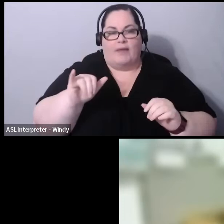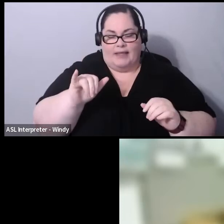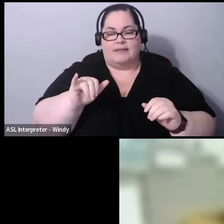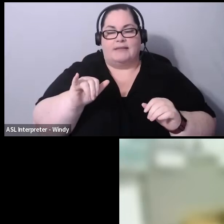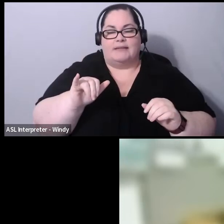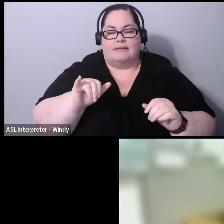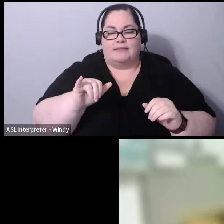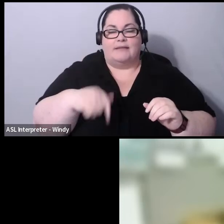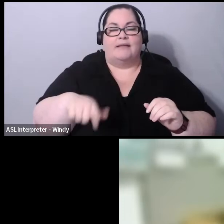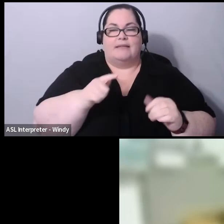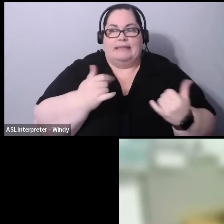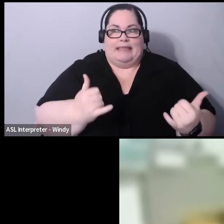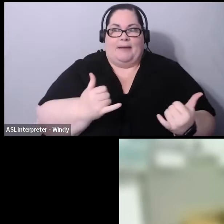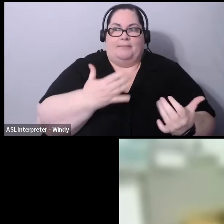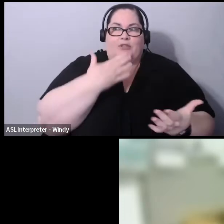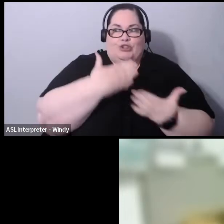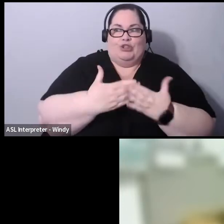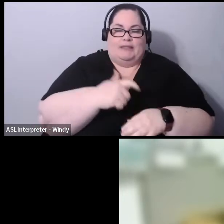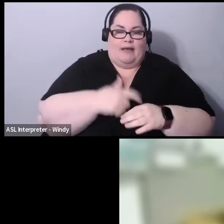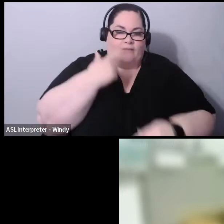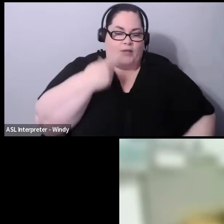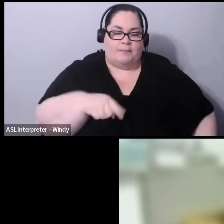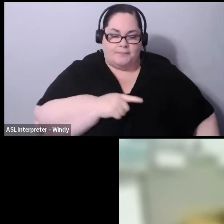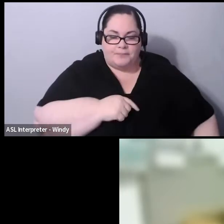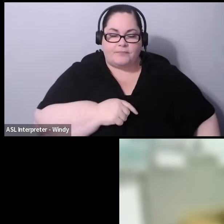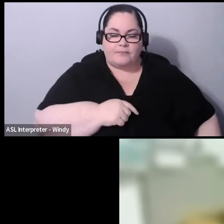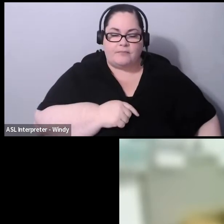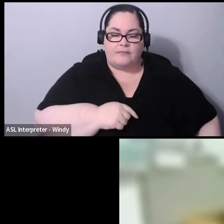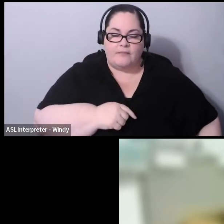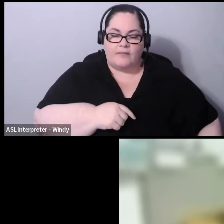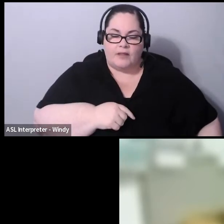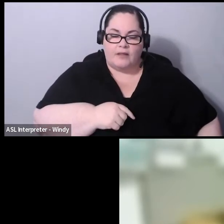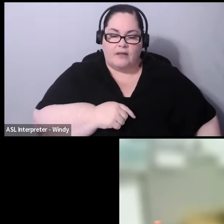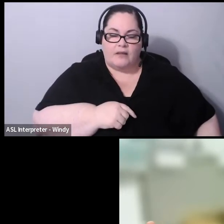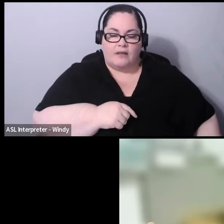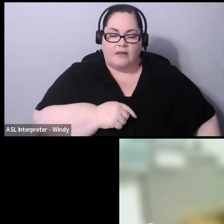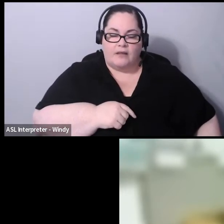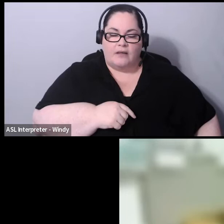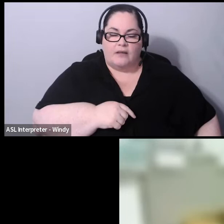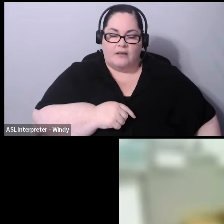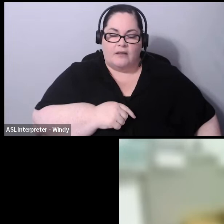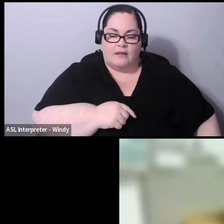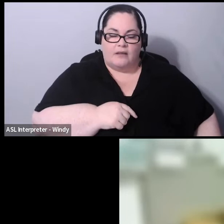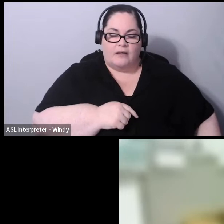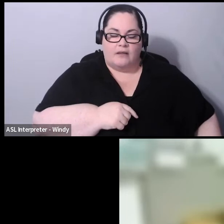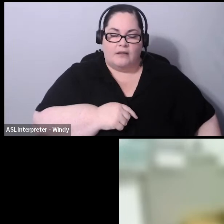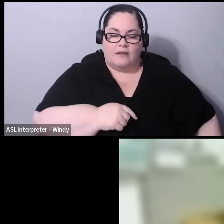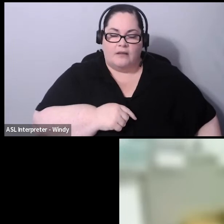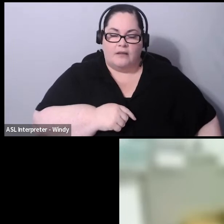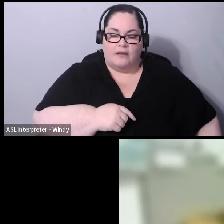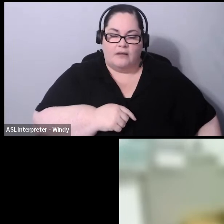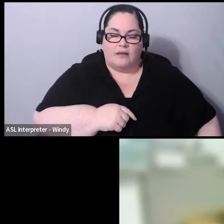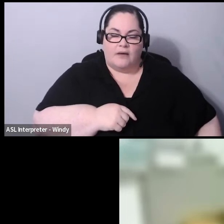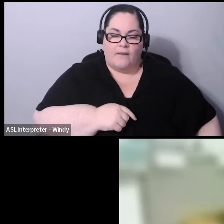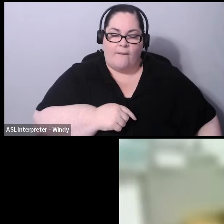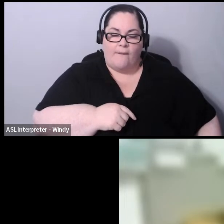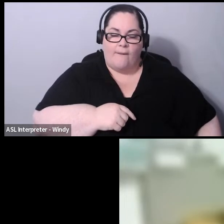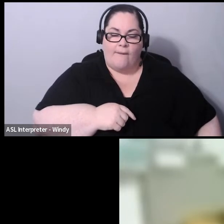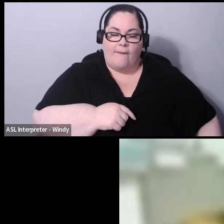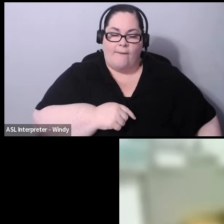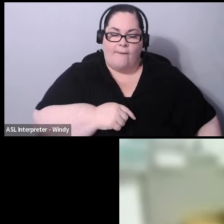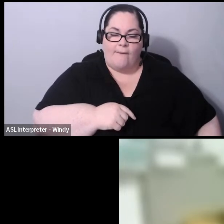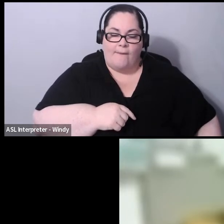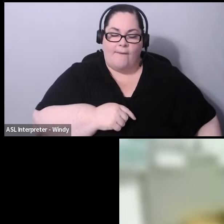looking. And most of the job seekers I'm seeing once or twice, and then they land the job.